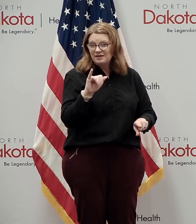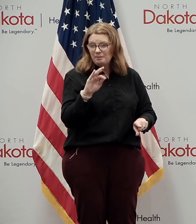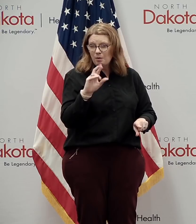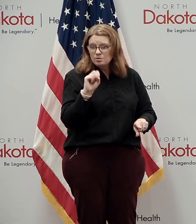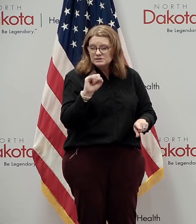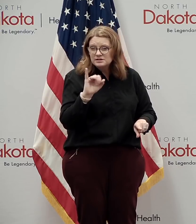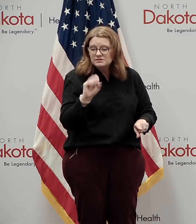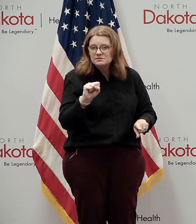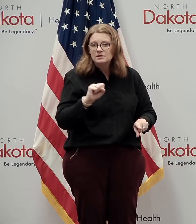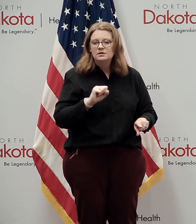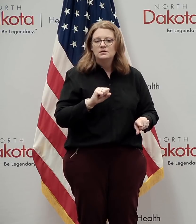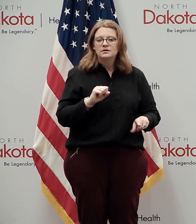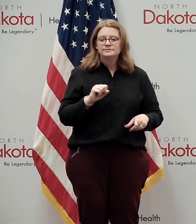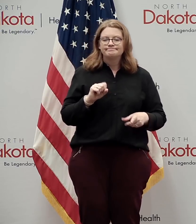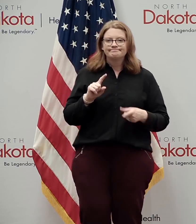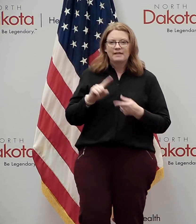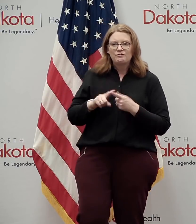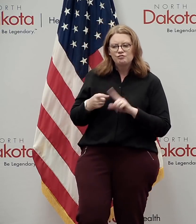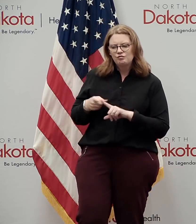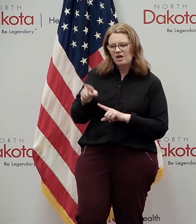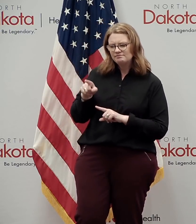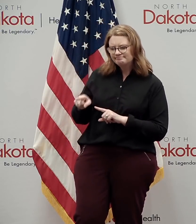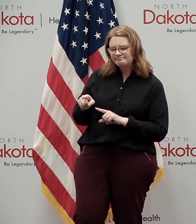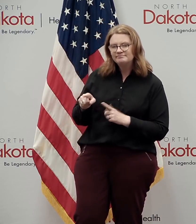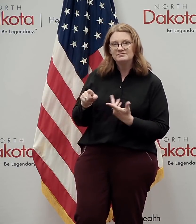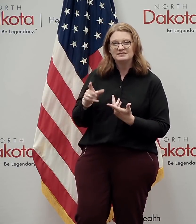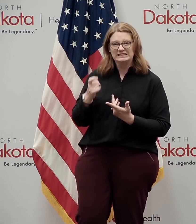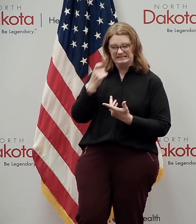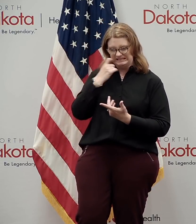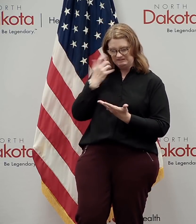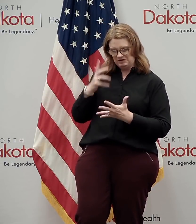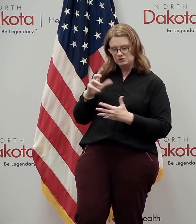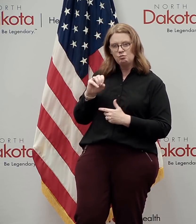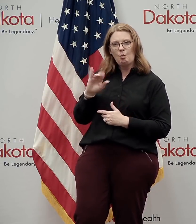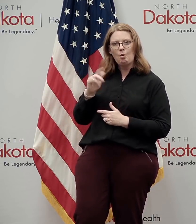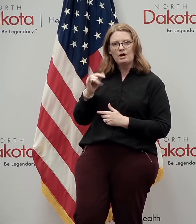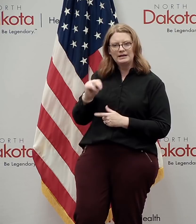if you've got a friend that's got a organ transplant,